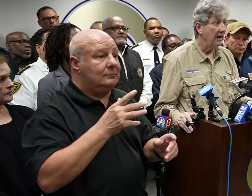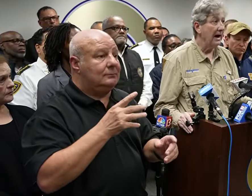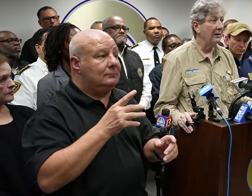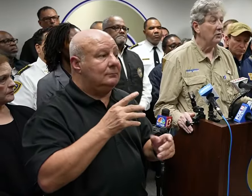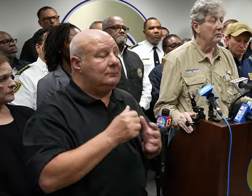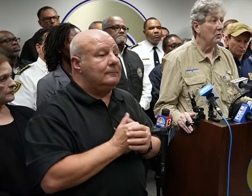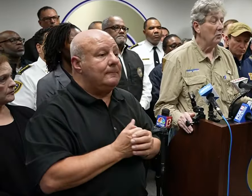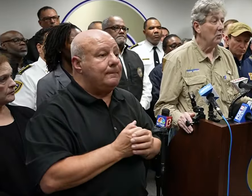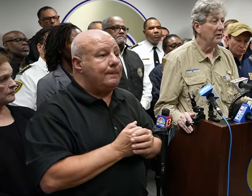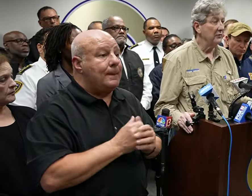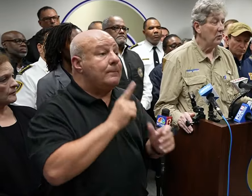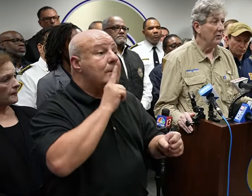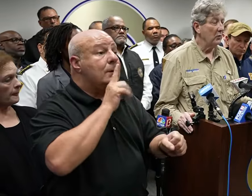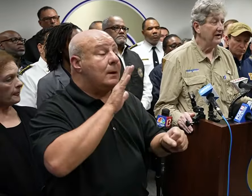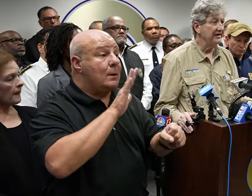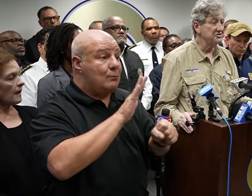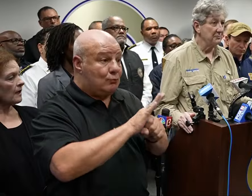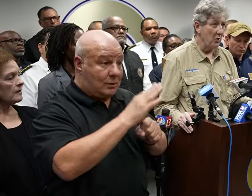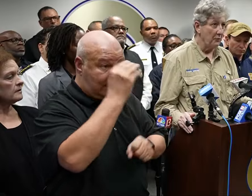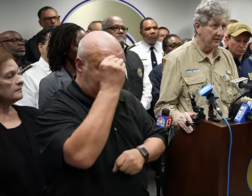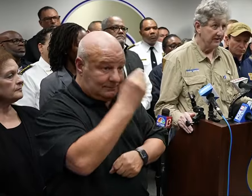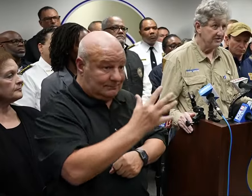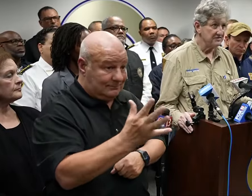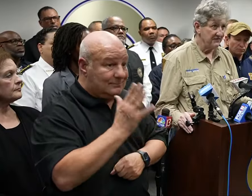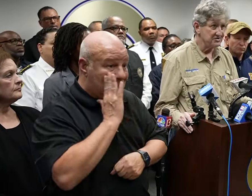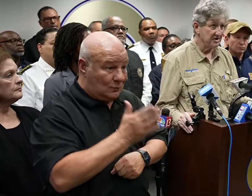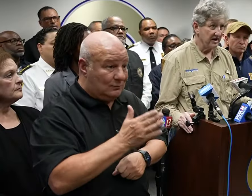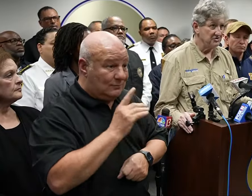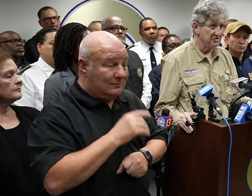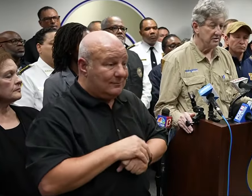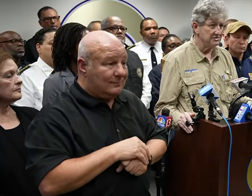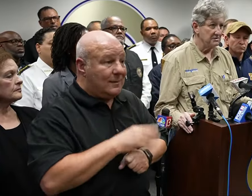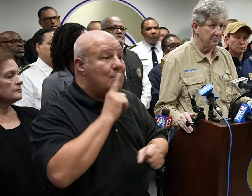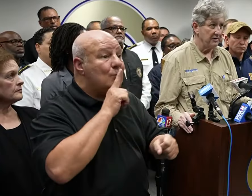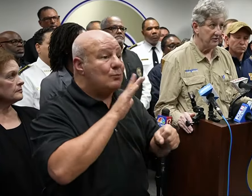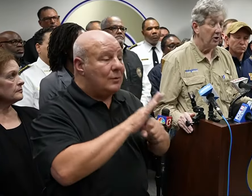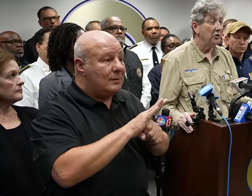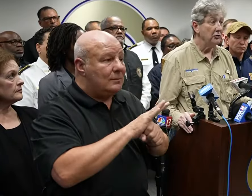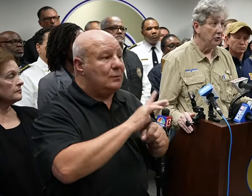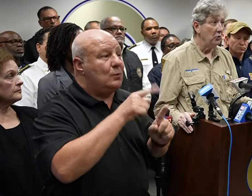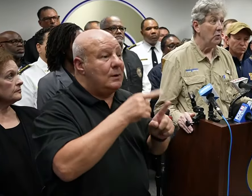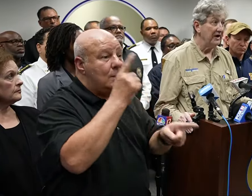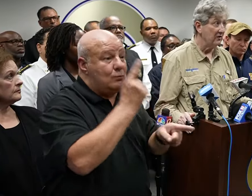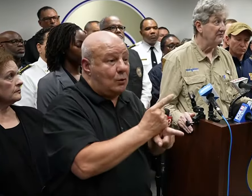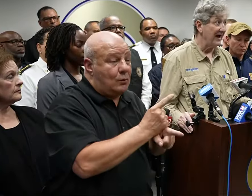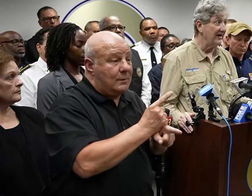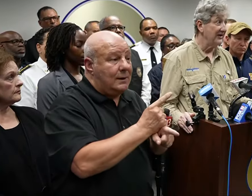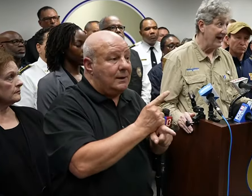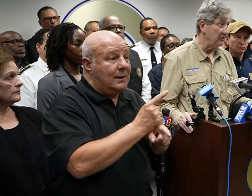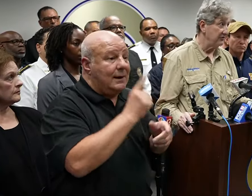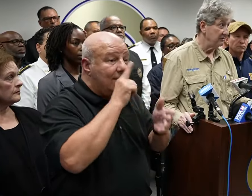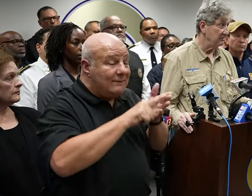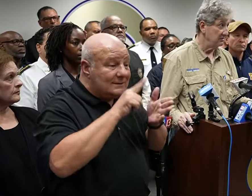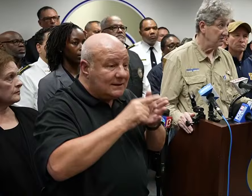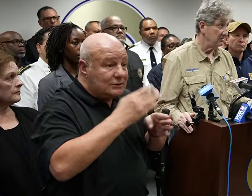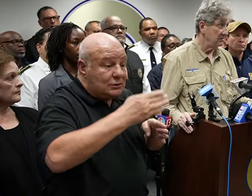I will, when it is appropriate and this investigation is complete, you will find